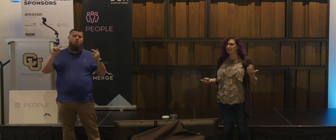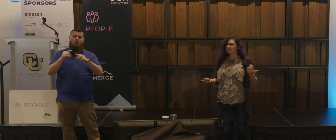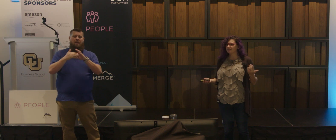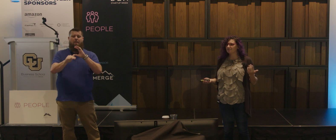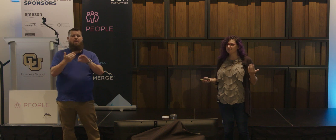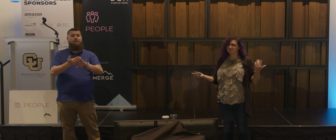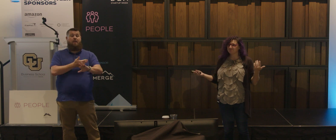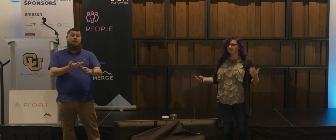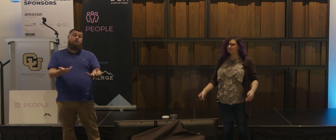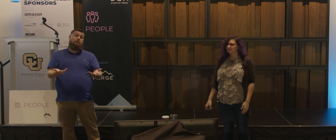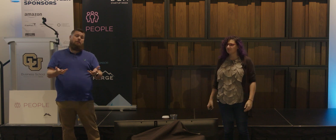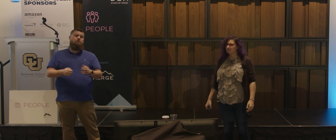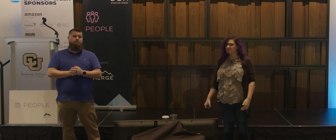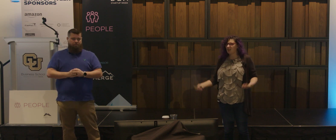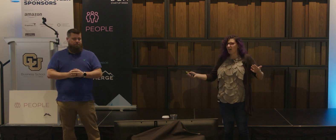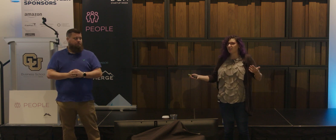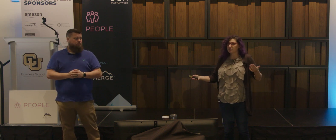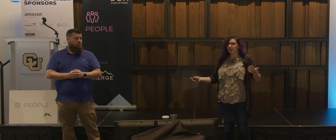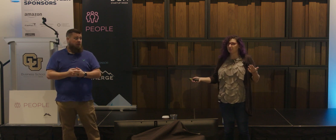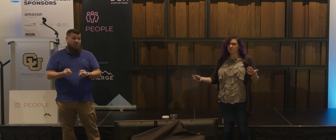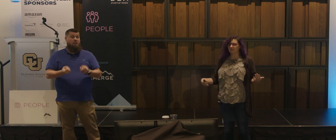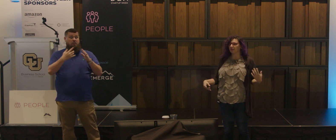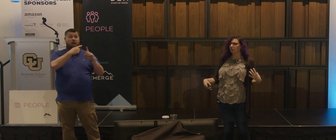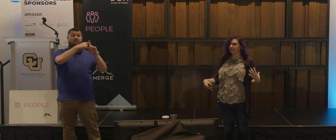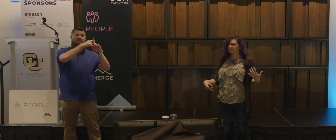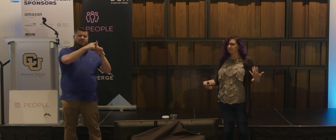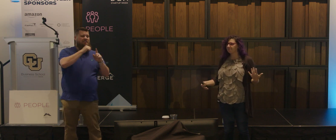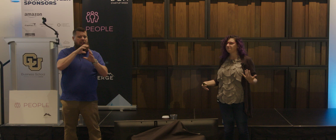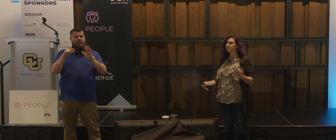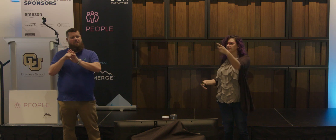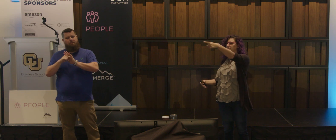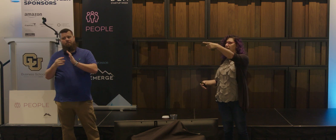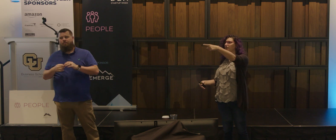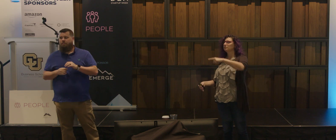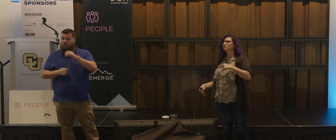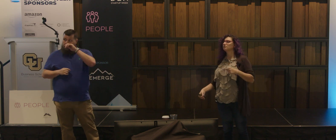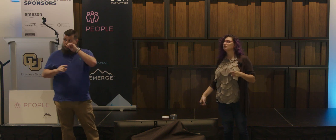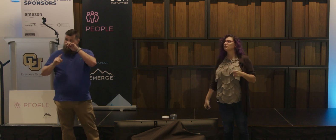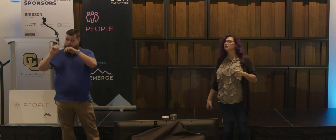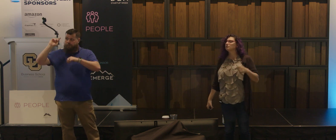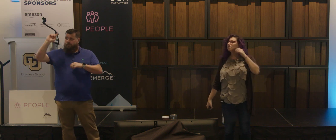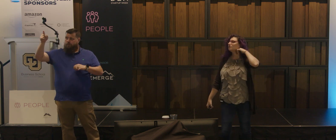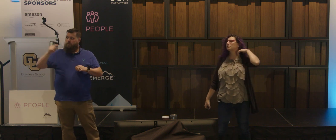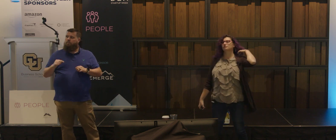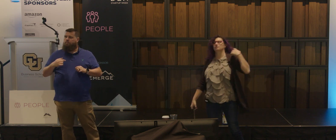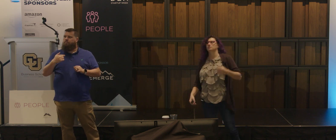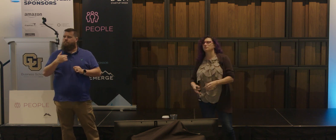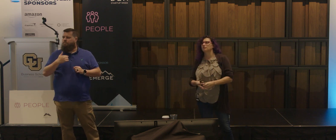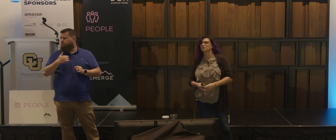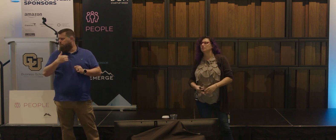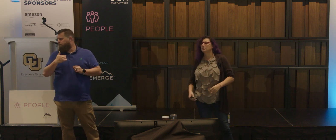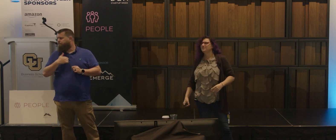them in advance? There's a lot of upside and very little downside. Yeah. So I've seen